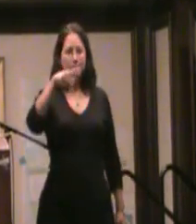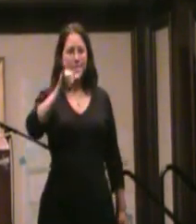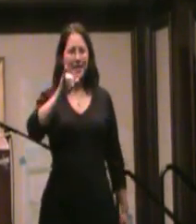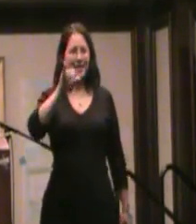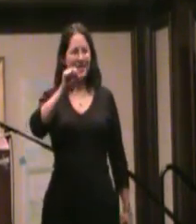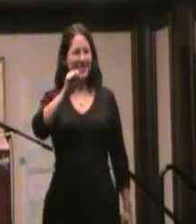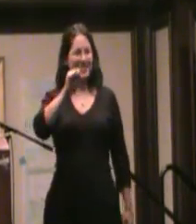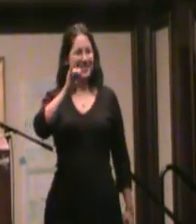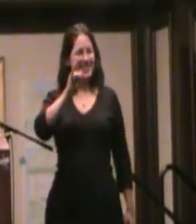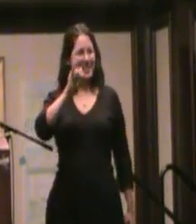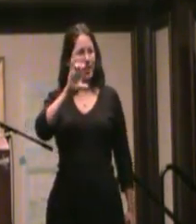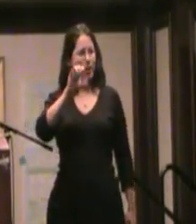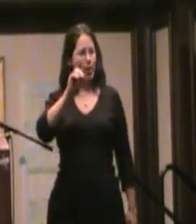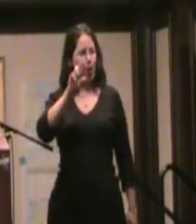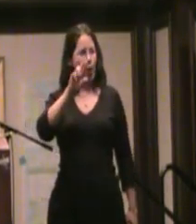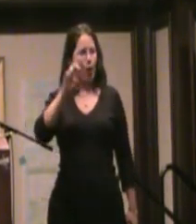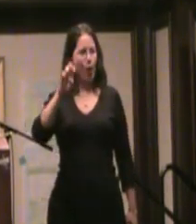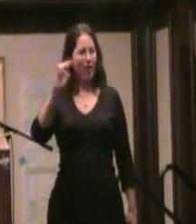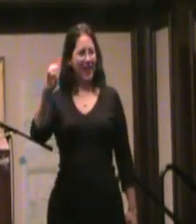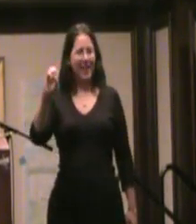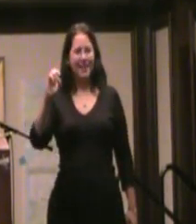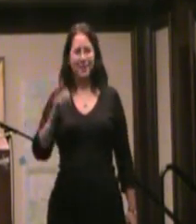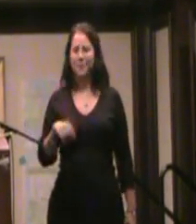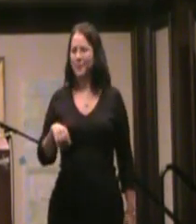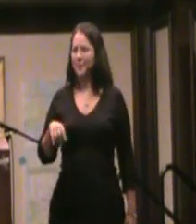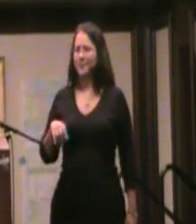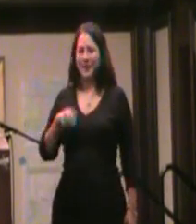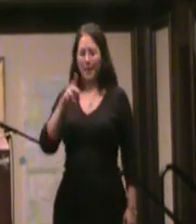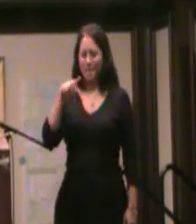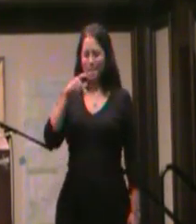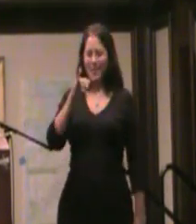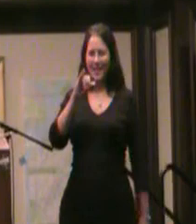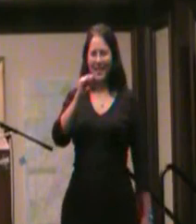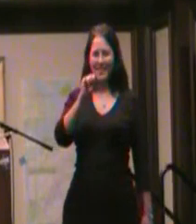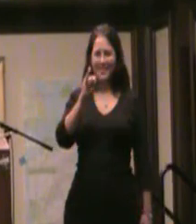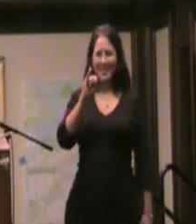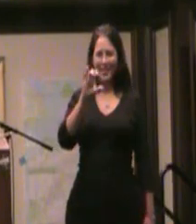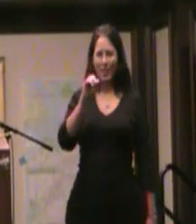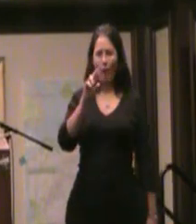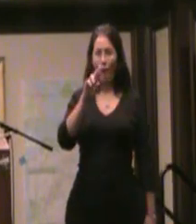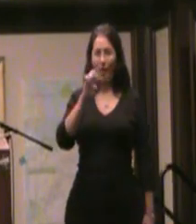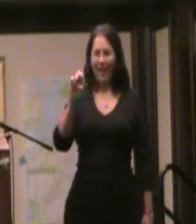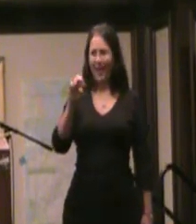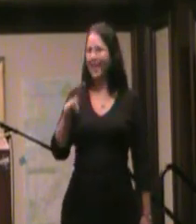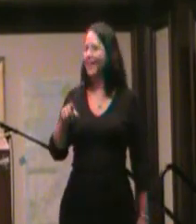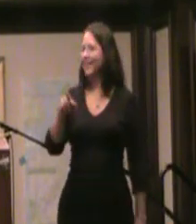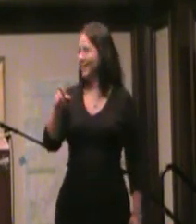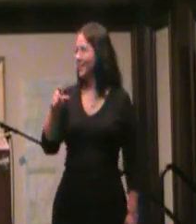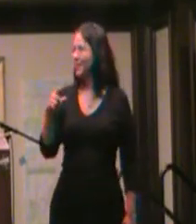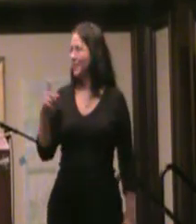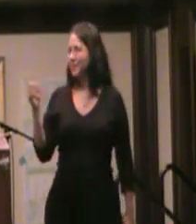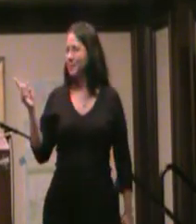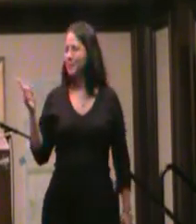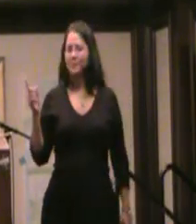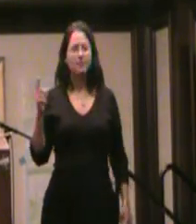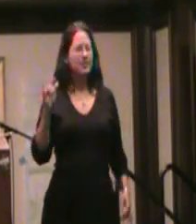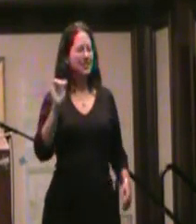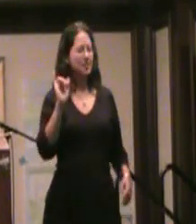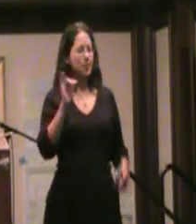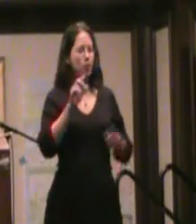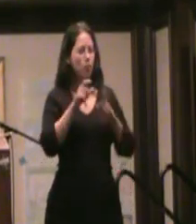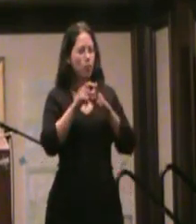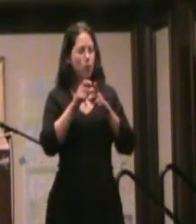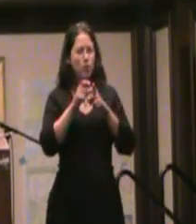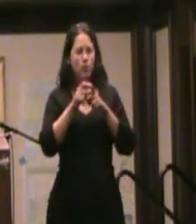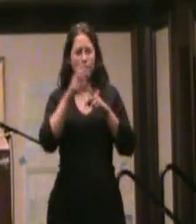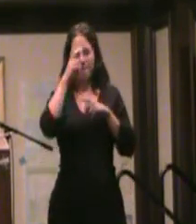Piscicorre. Ah, I hadn't heard that one in a long time. Piscicorre. There's some similar words in Mexico